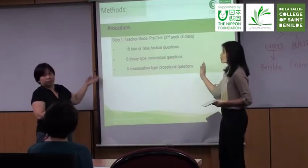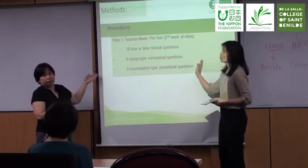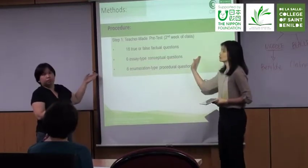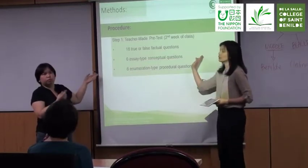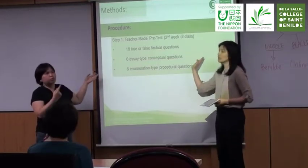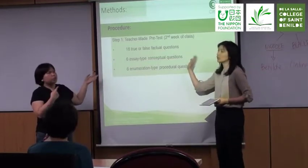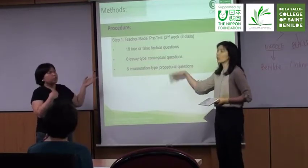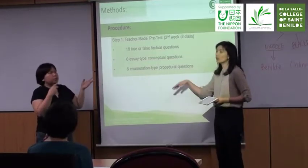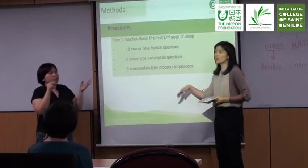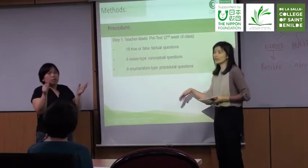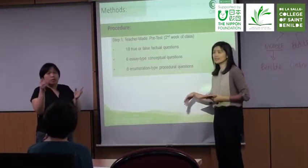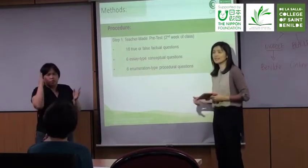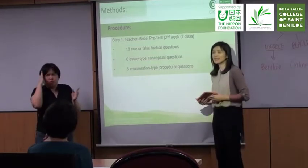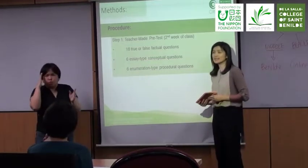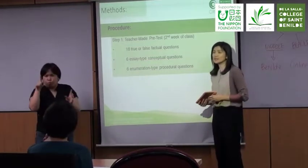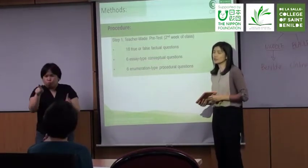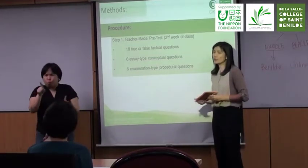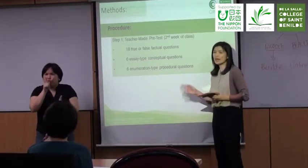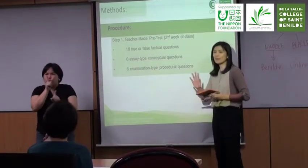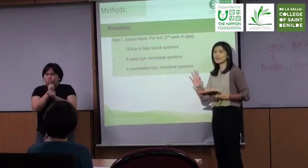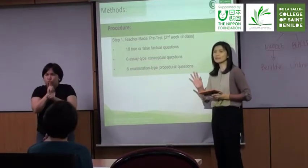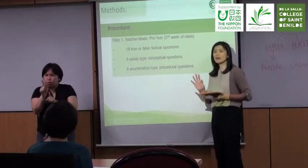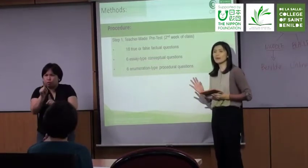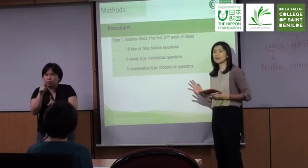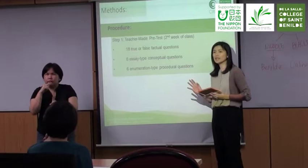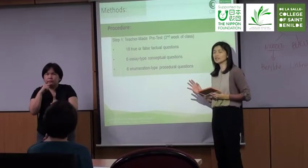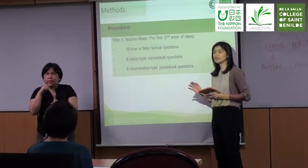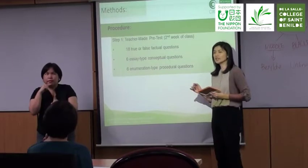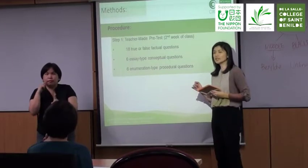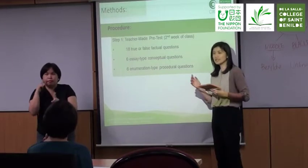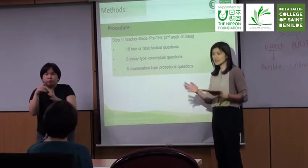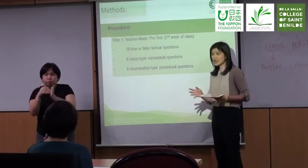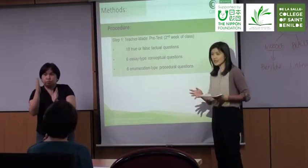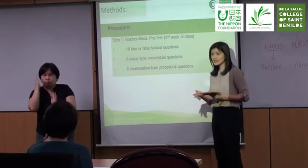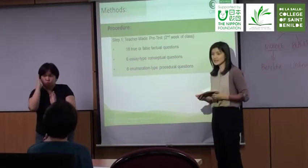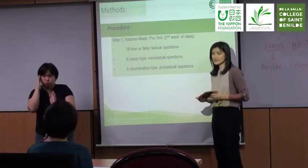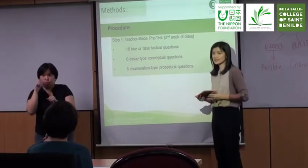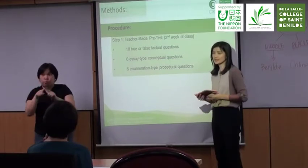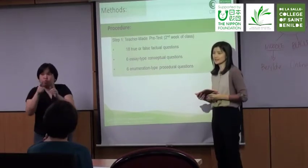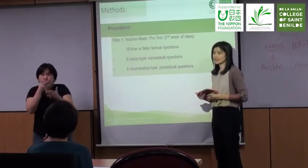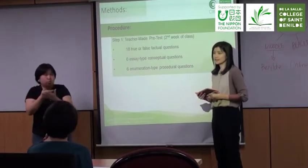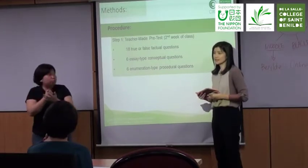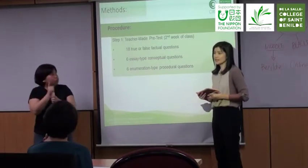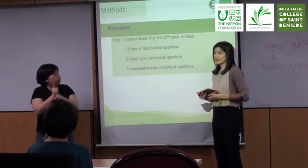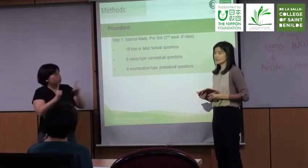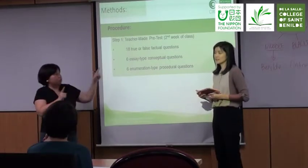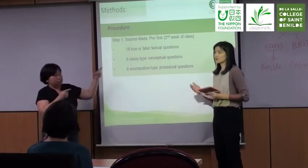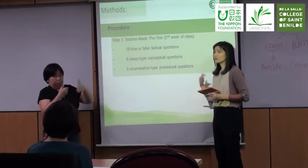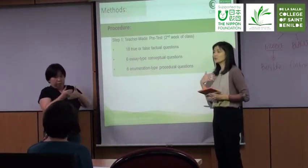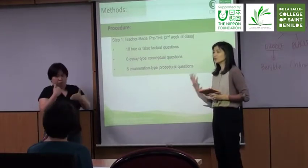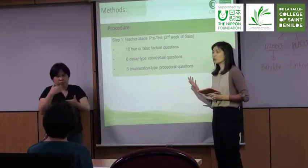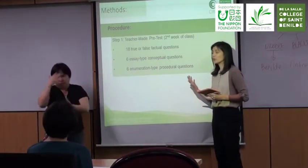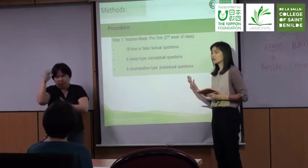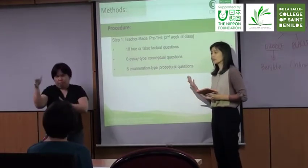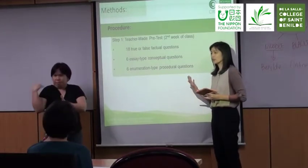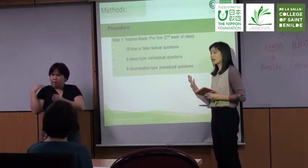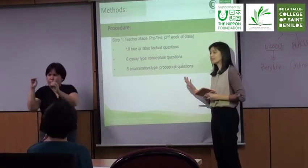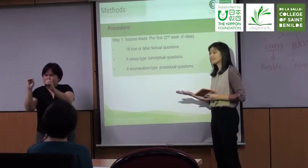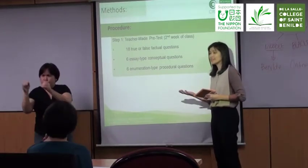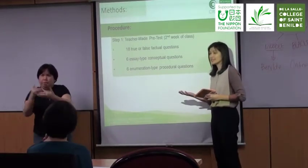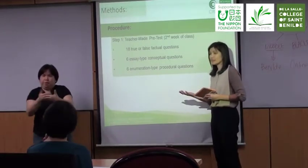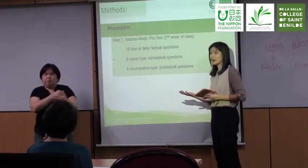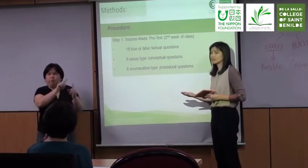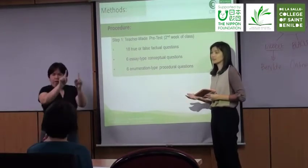it's to measure what do they know already. So, wala pa, hindi pa kami nag-discuss. It's just for me to know what are